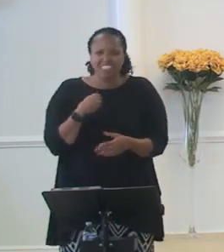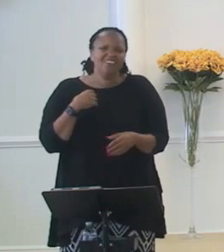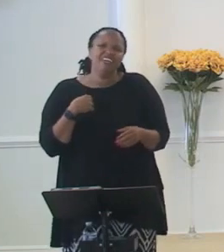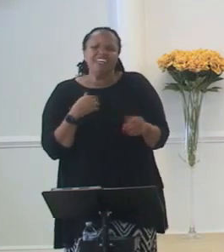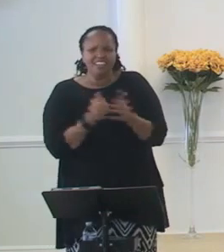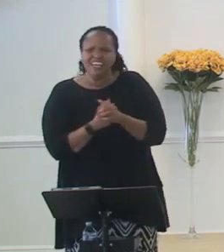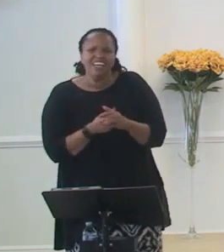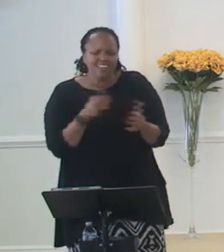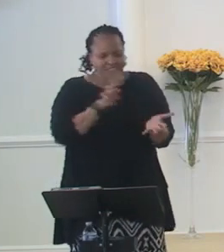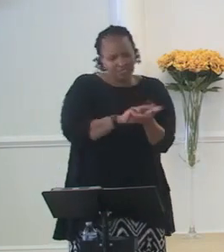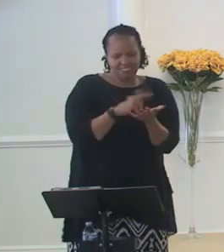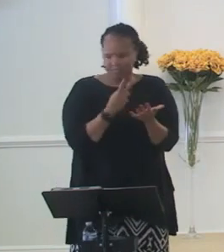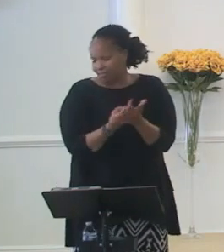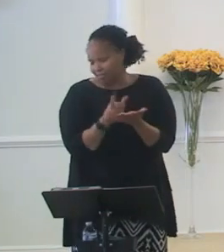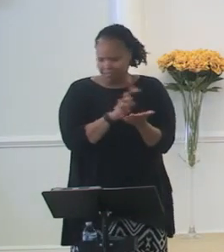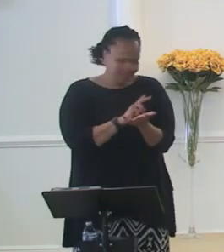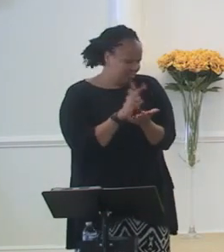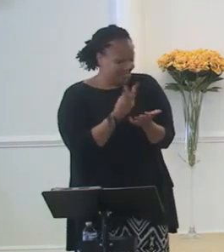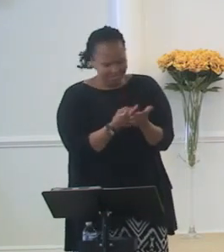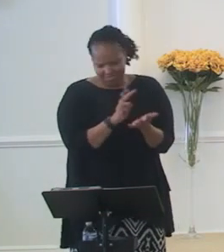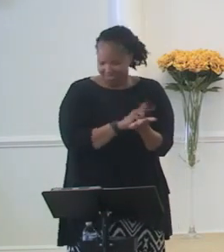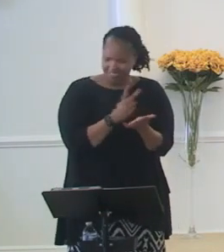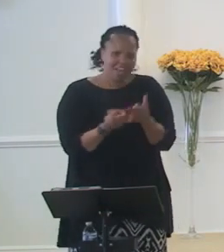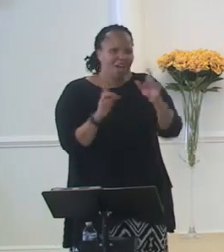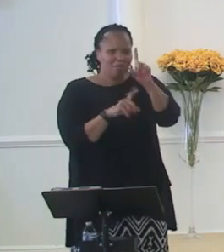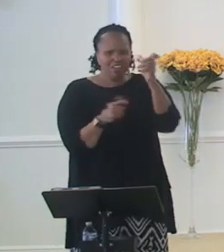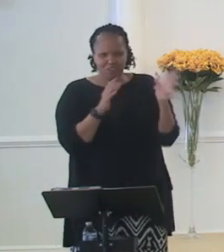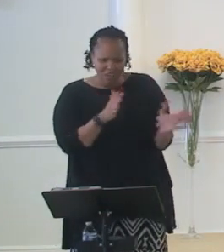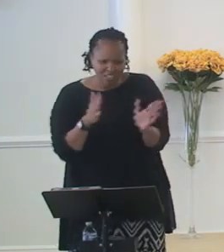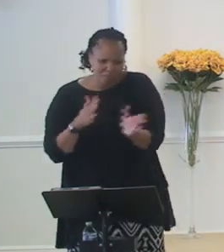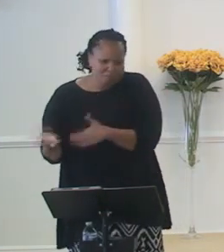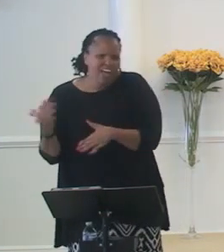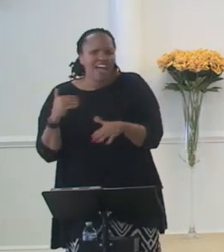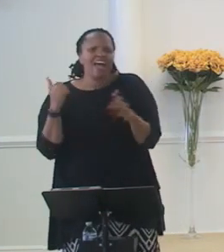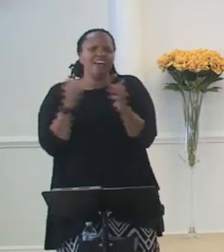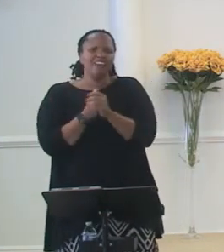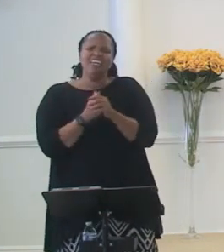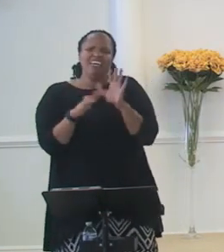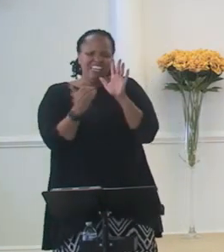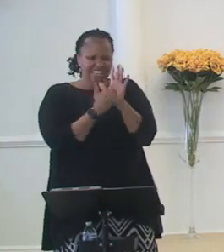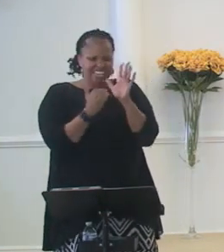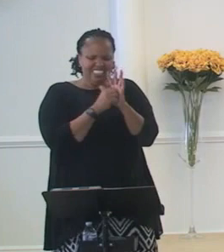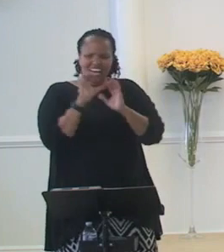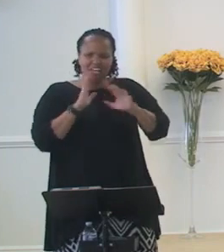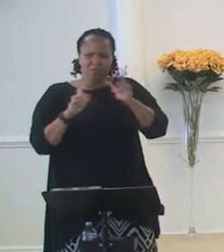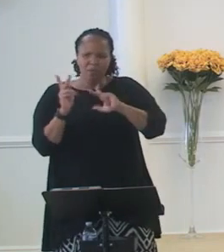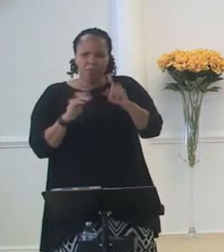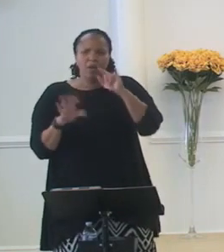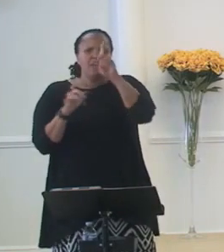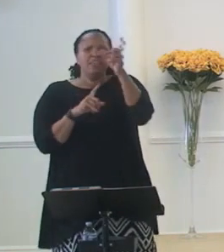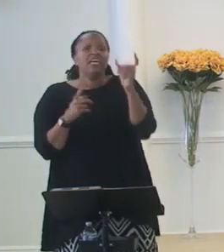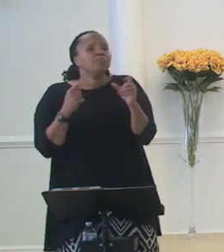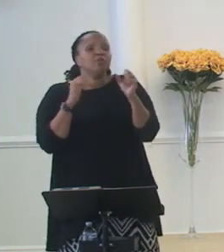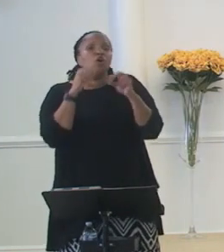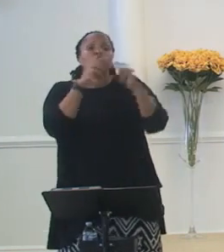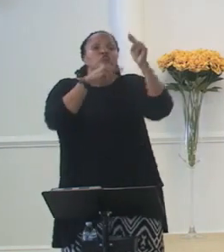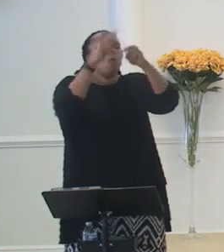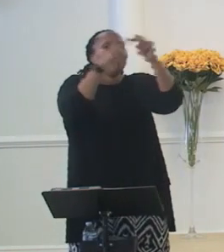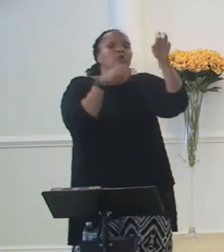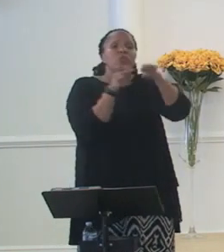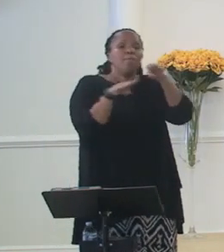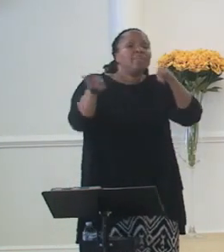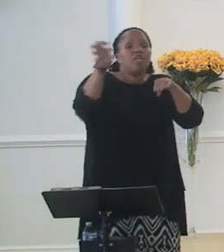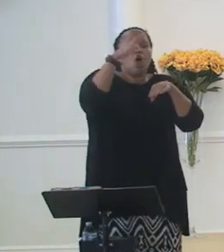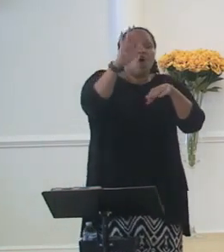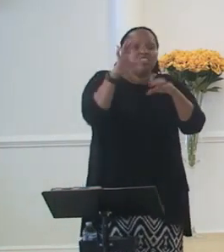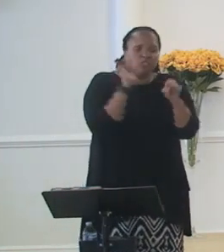Can't even sleep all the way. Because you're trying to figure out how to get over on somebody. That's because you're building beyond your stress. I know